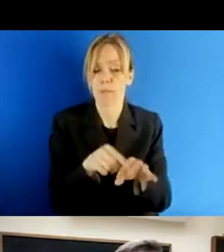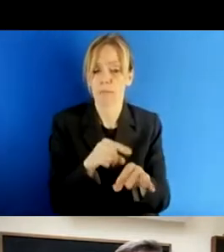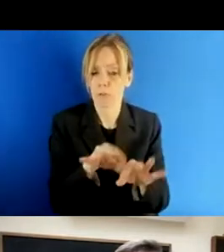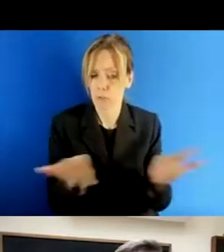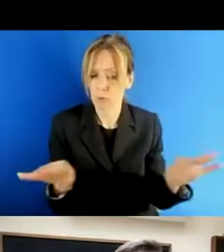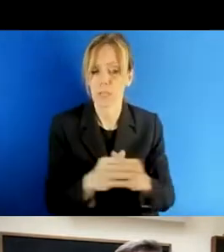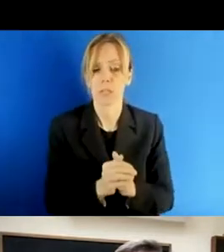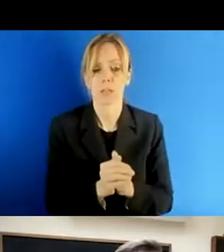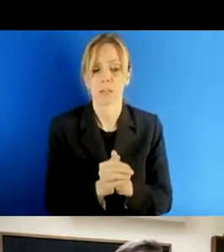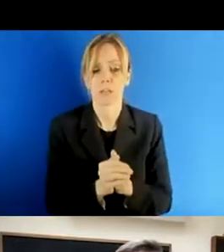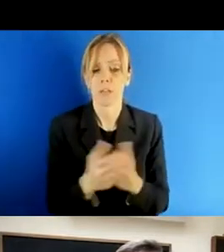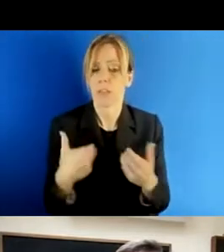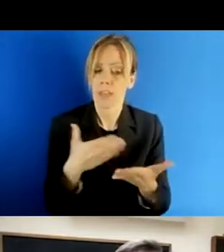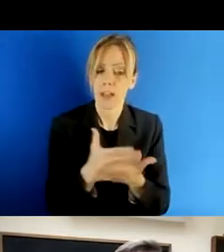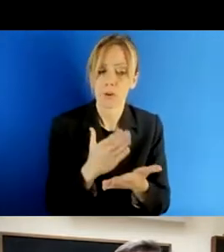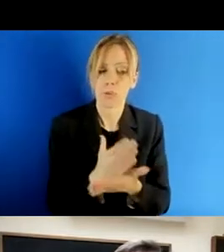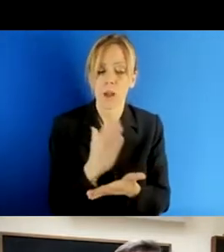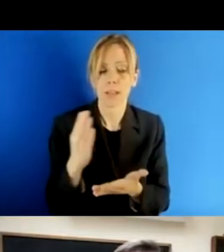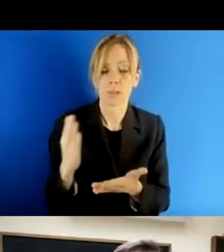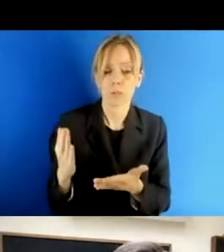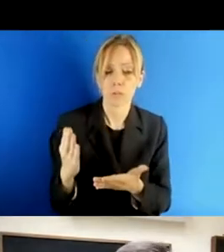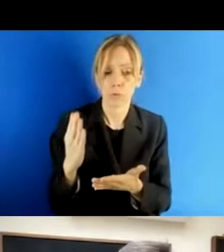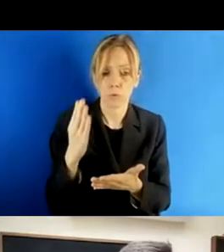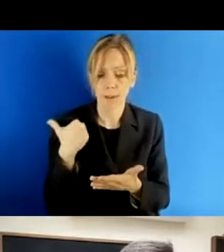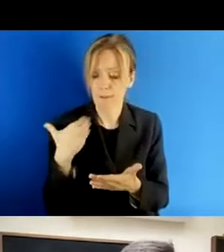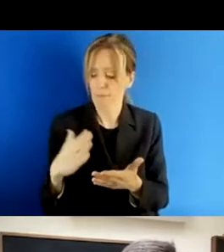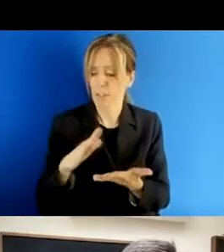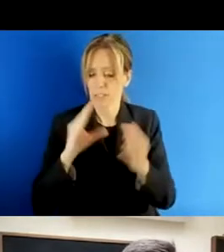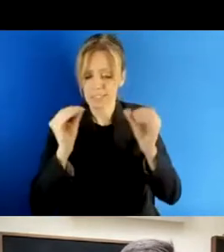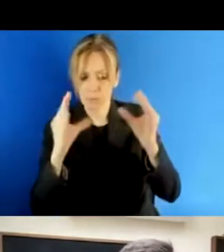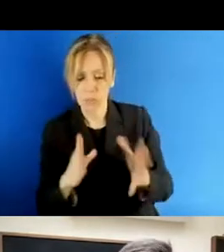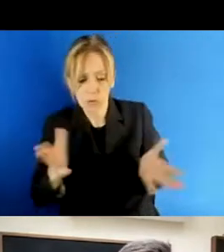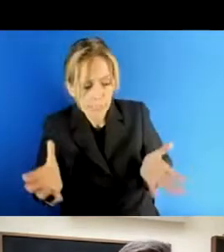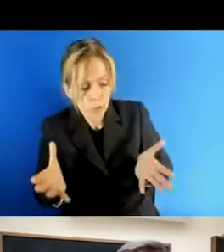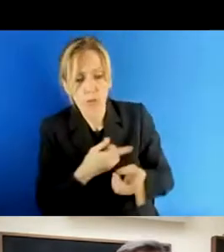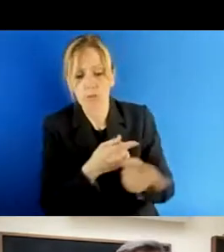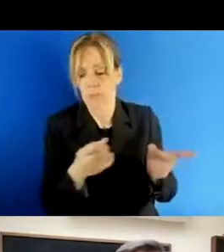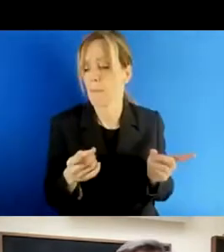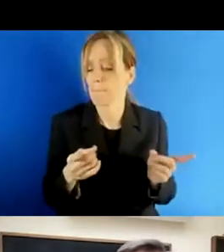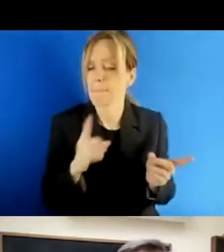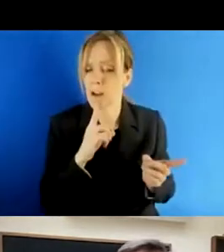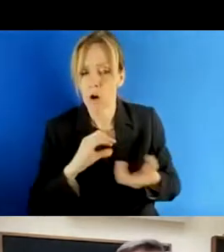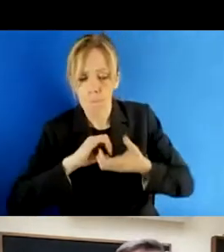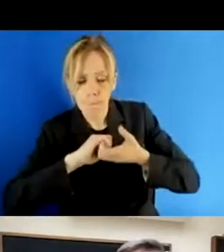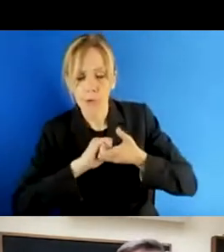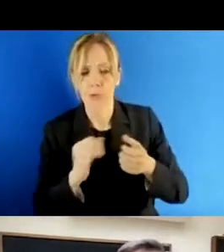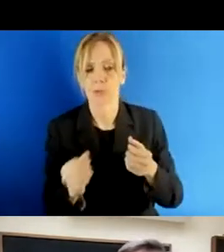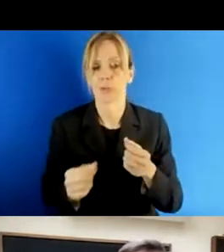but are encouraging them and watching them grow and being a partner in their success. They have a right